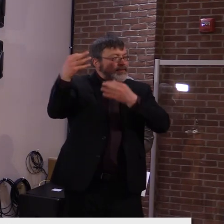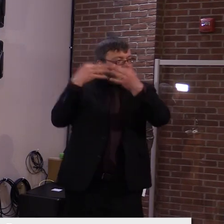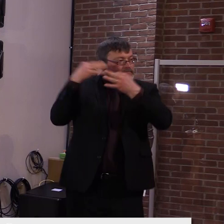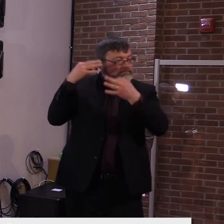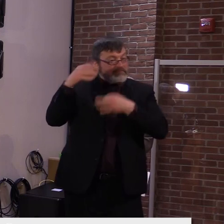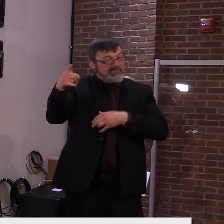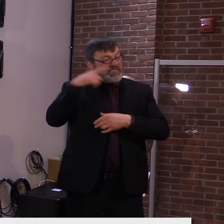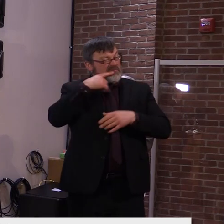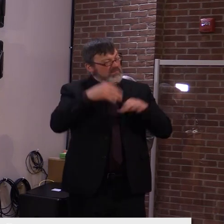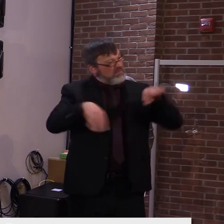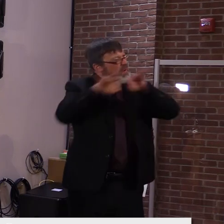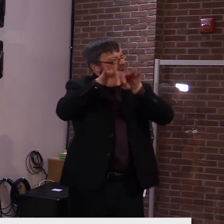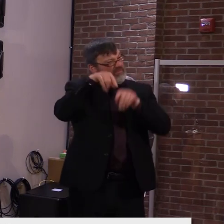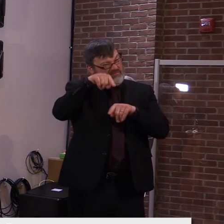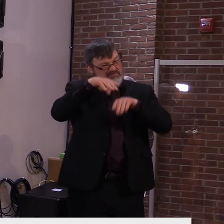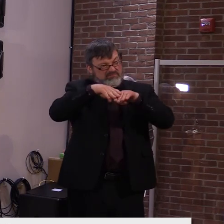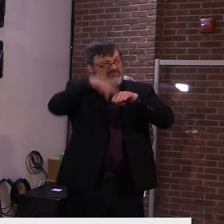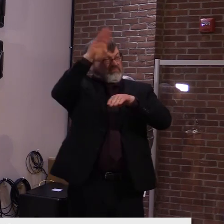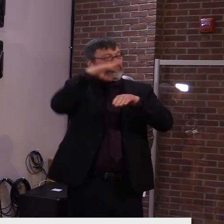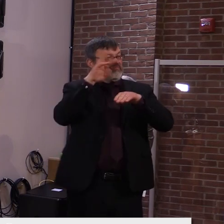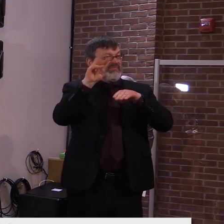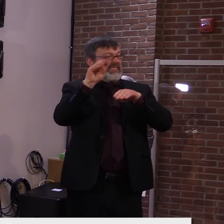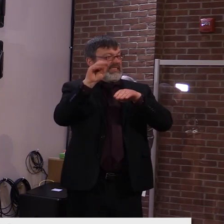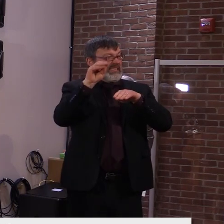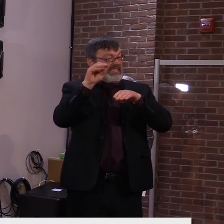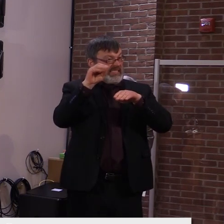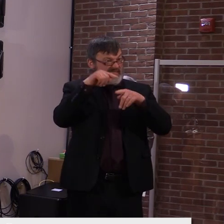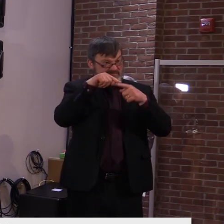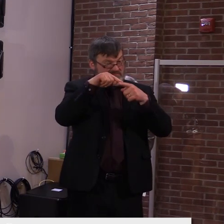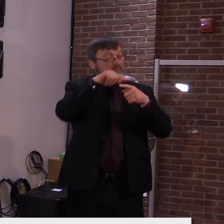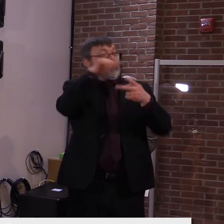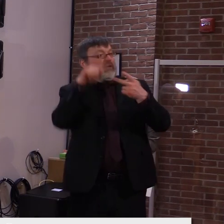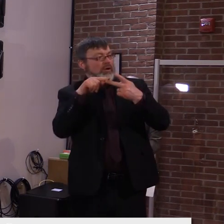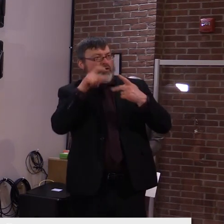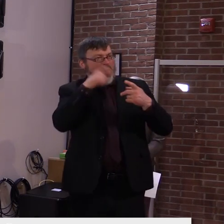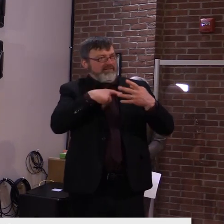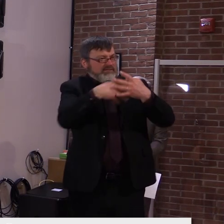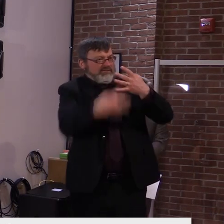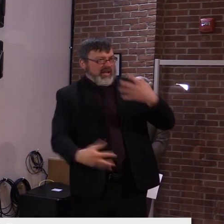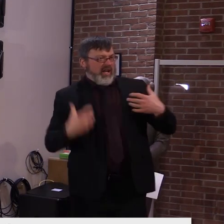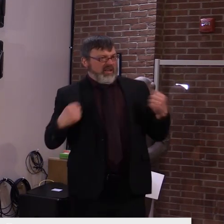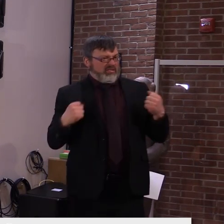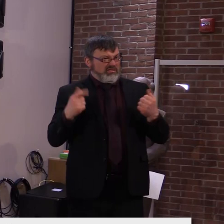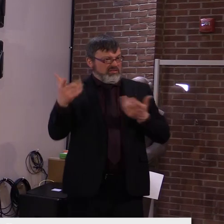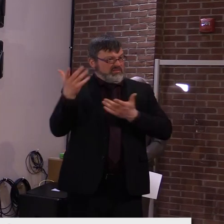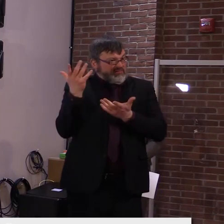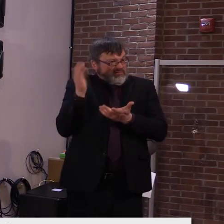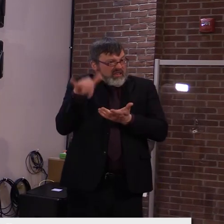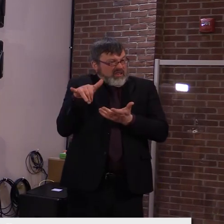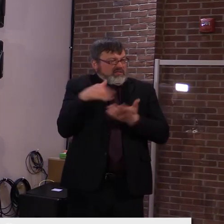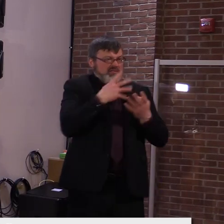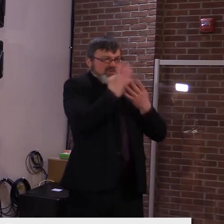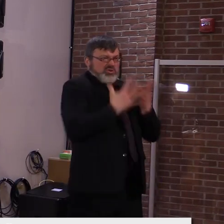conditions. And that's what we're doing. So the strategy that with the Johnson & Johnson